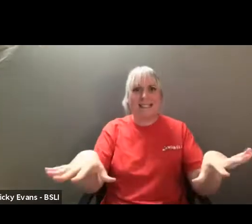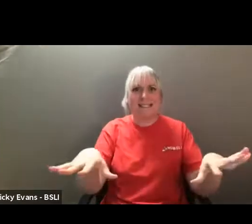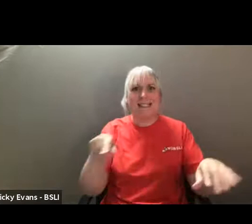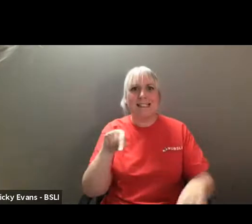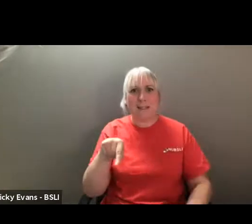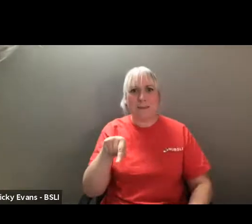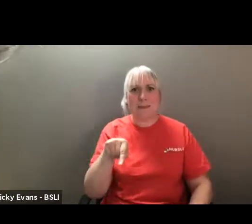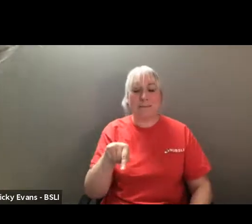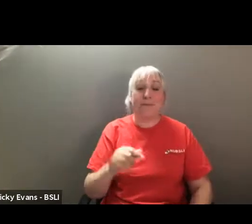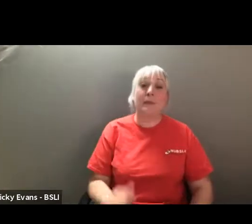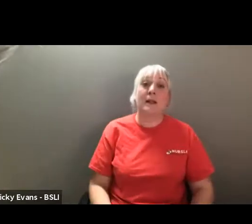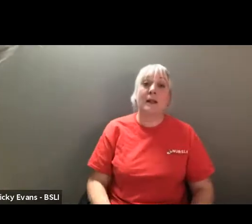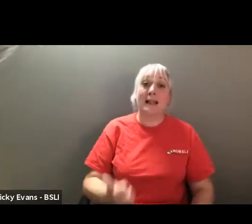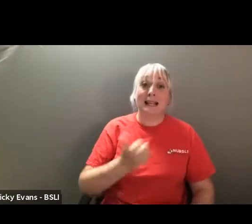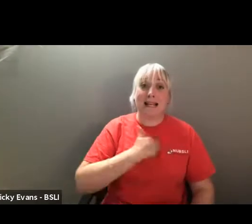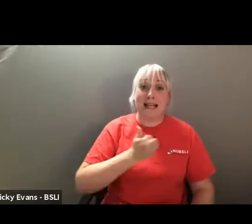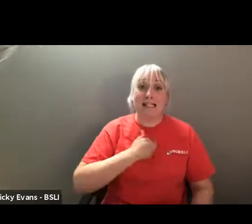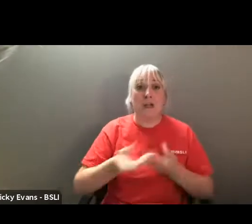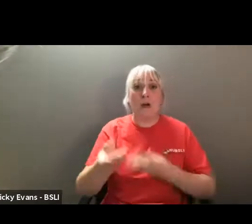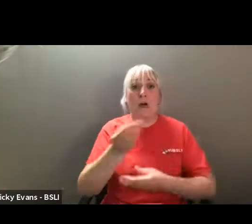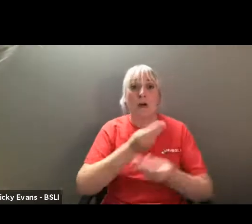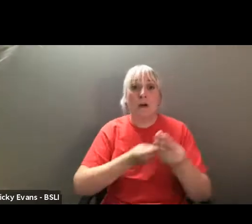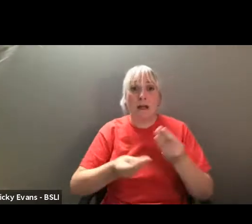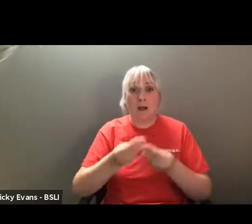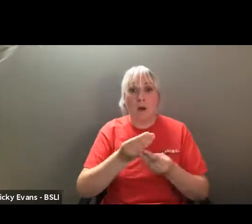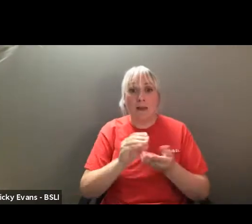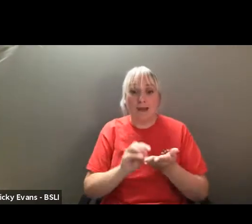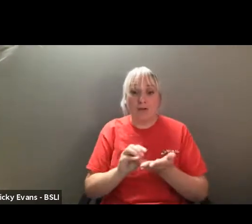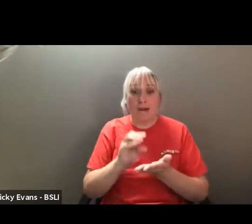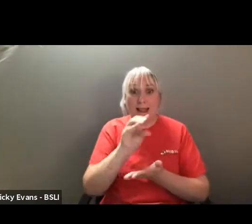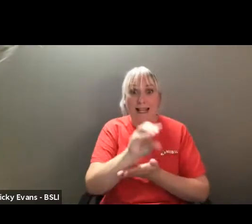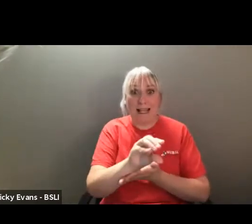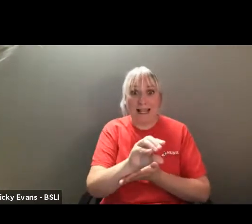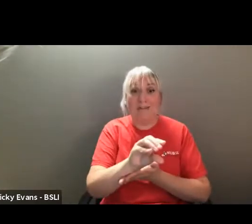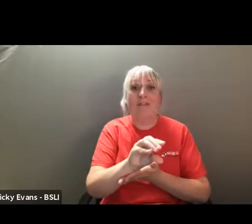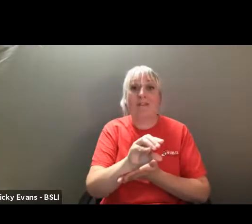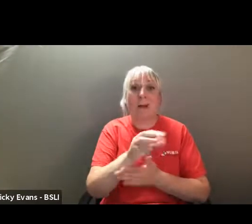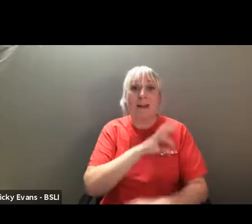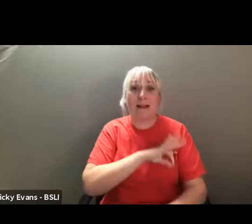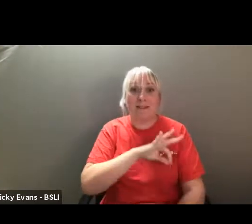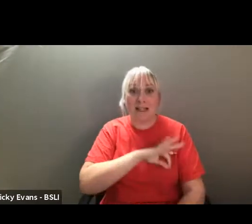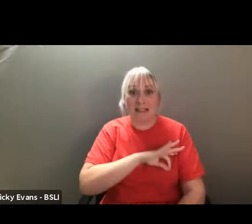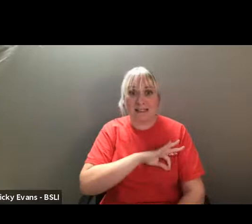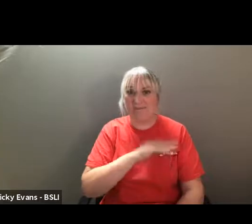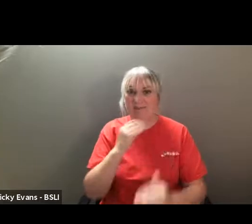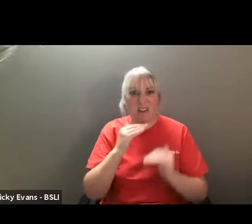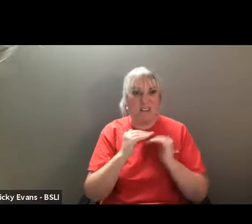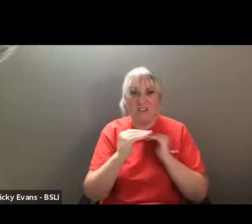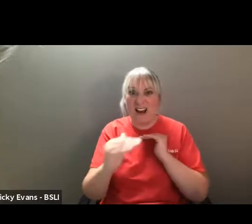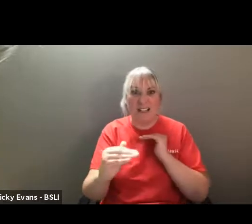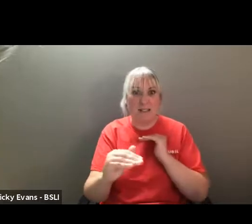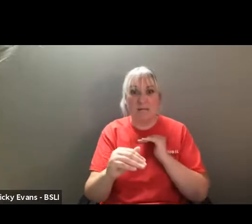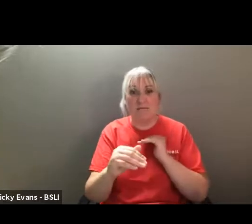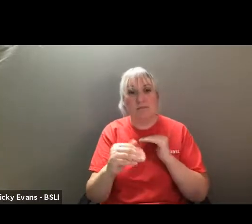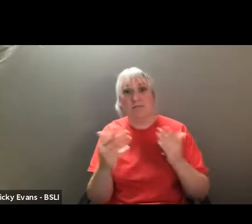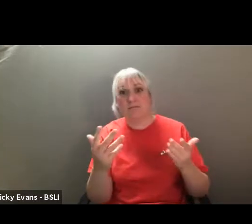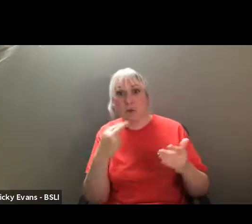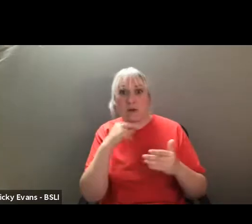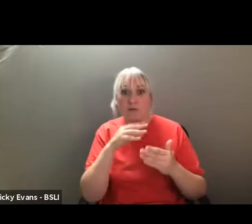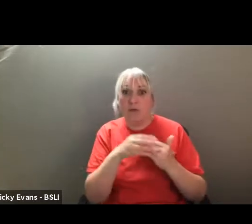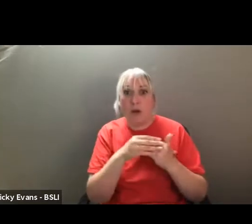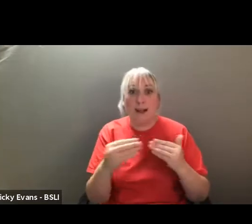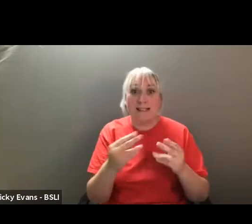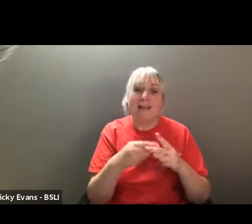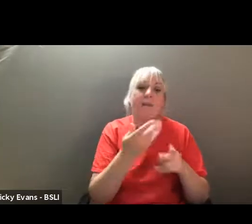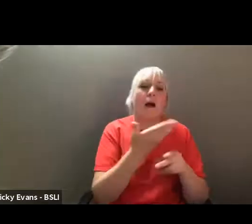Economic Relief Benefit, which is a flat $2,000 to anyone who applies for it, so people who are unemployed and